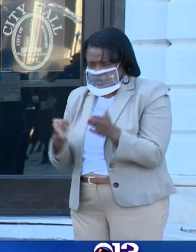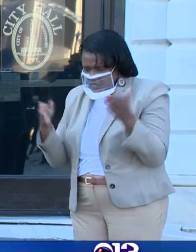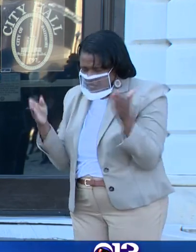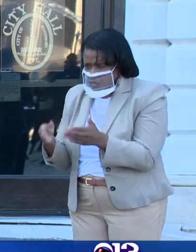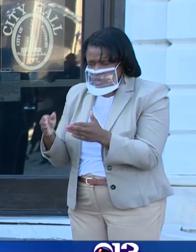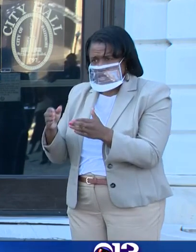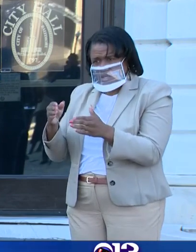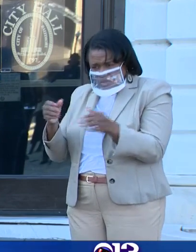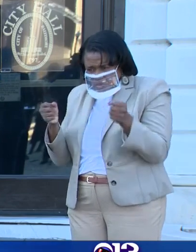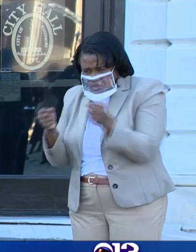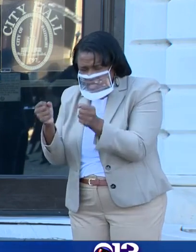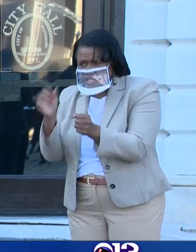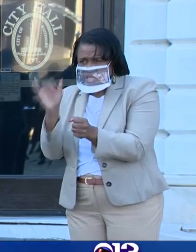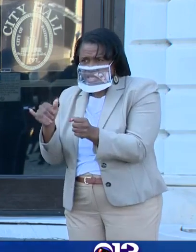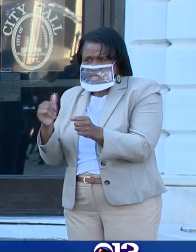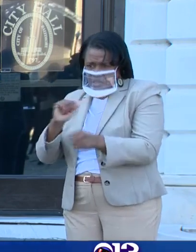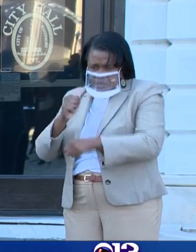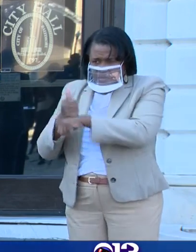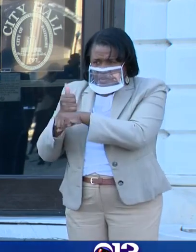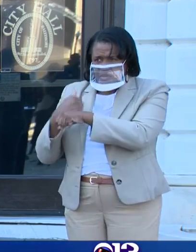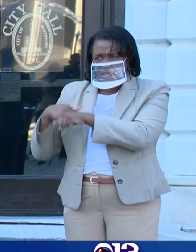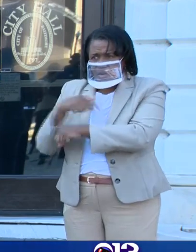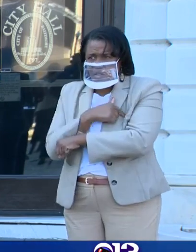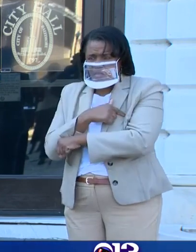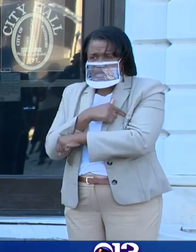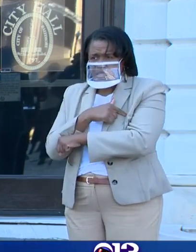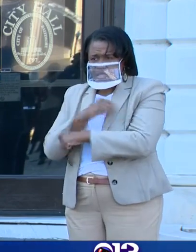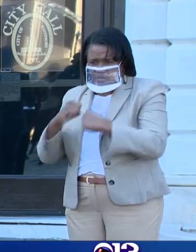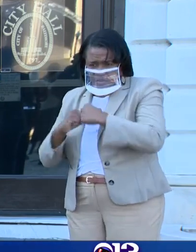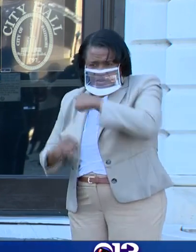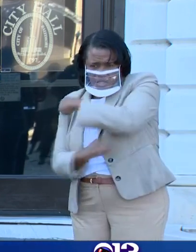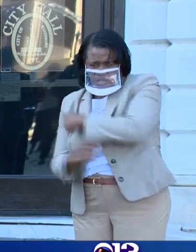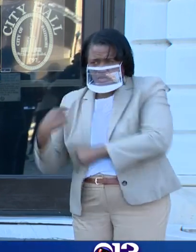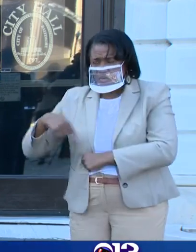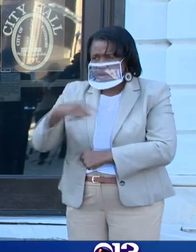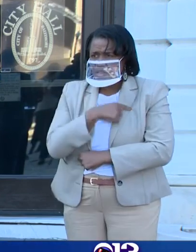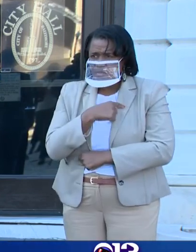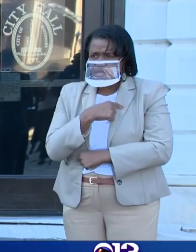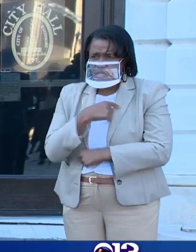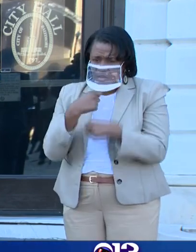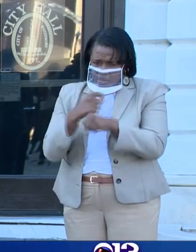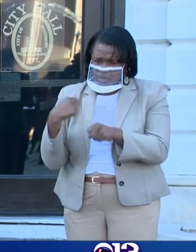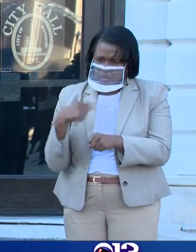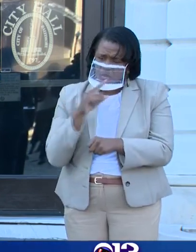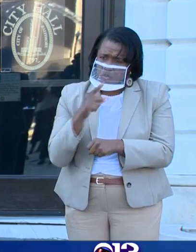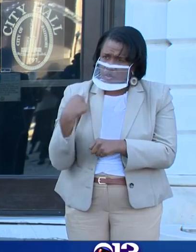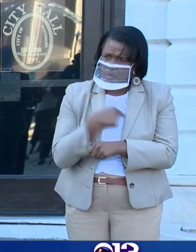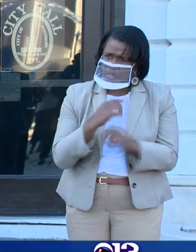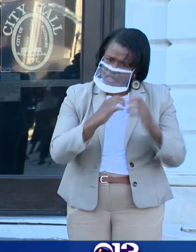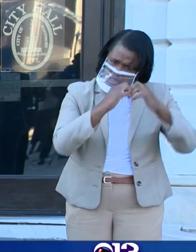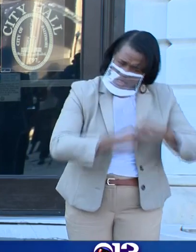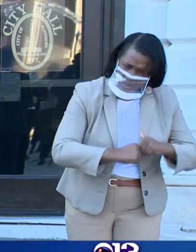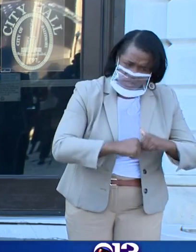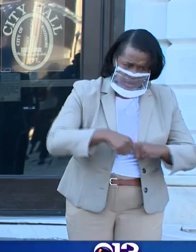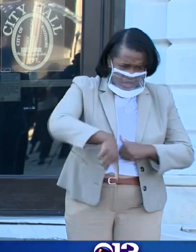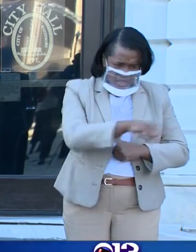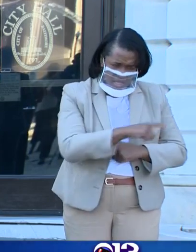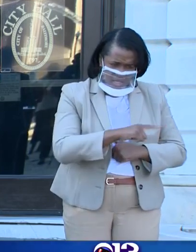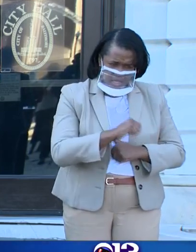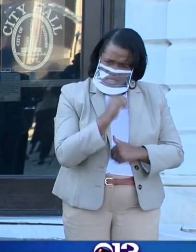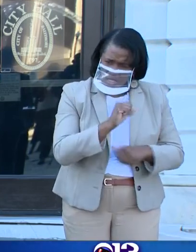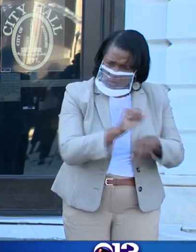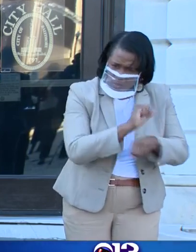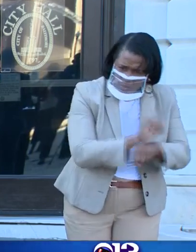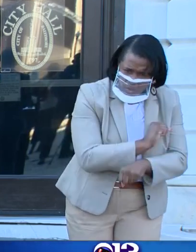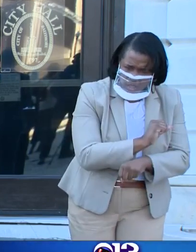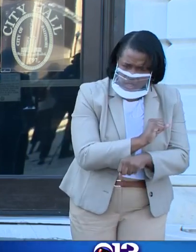all. This term is about making sure that we are tearing down what doesn't work and laying